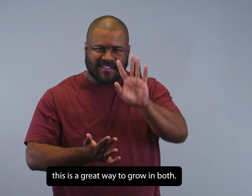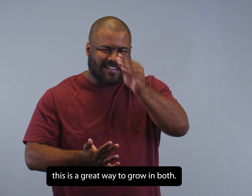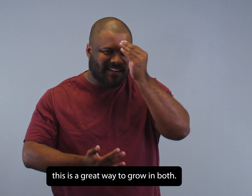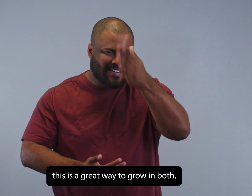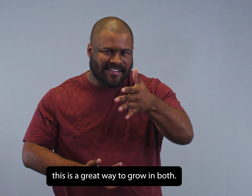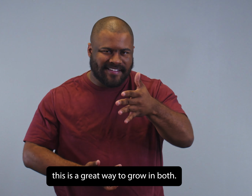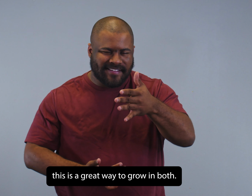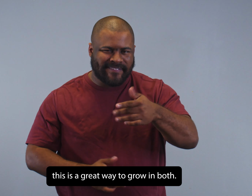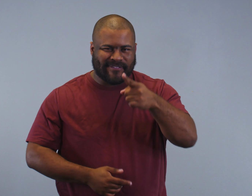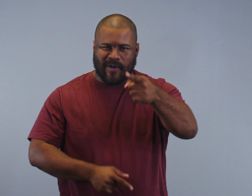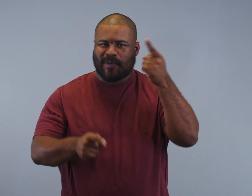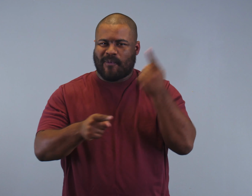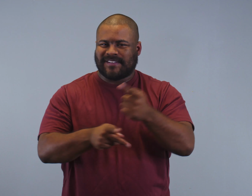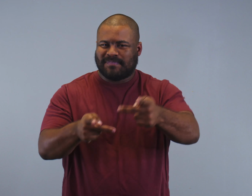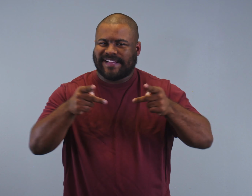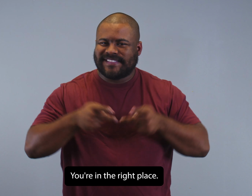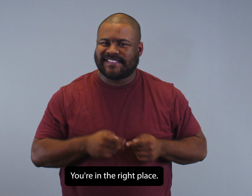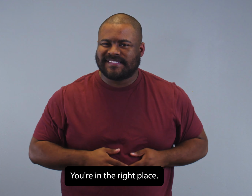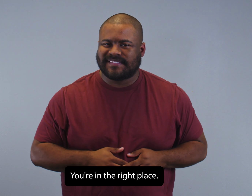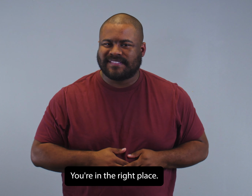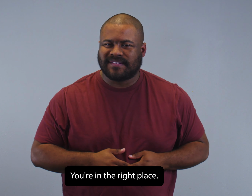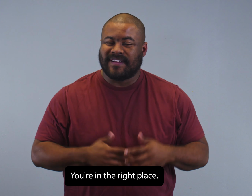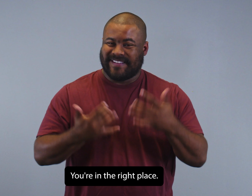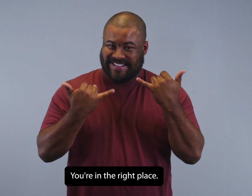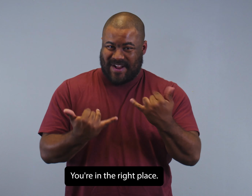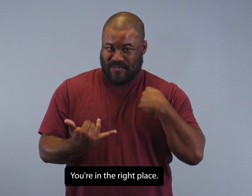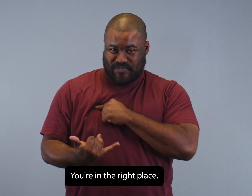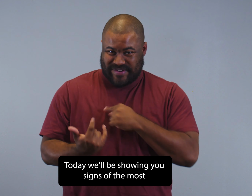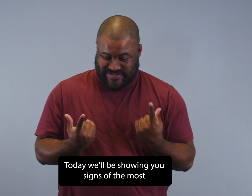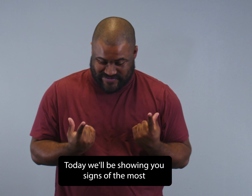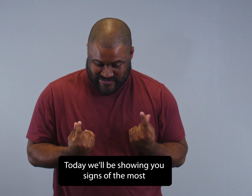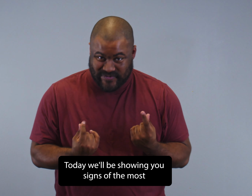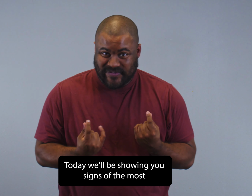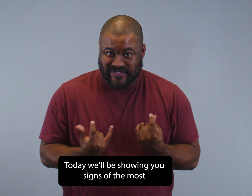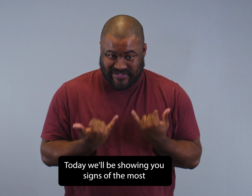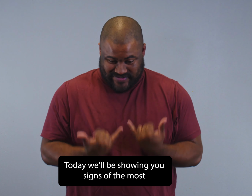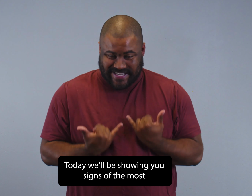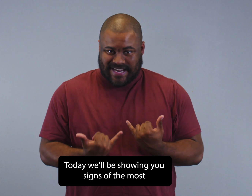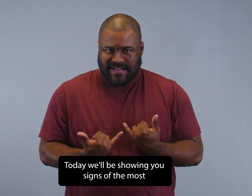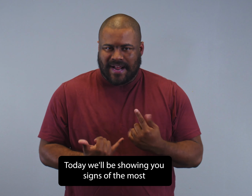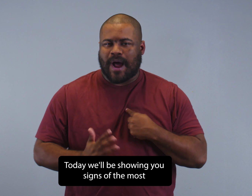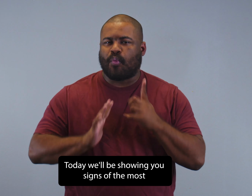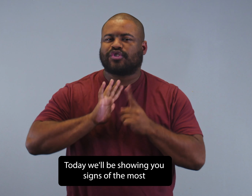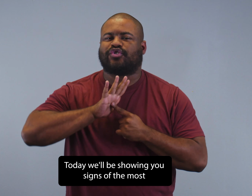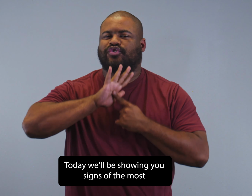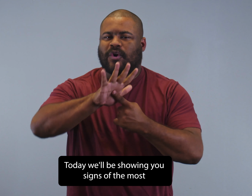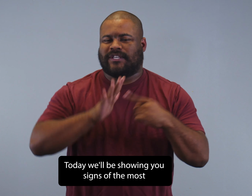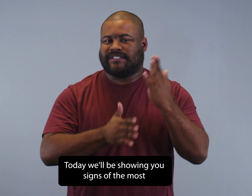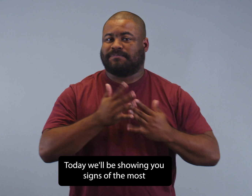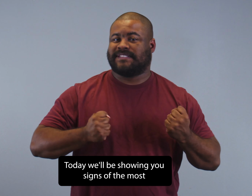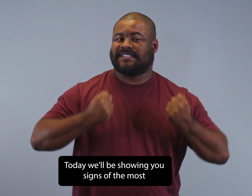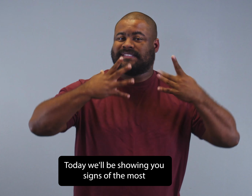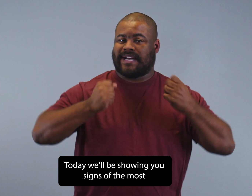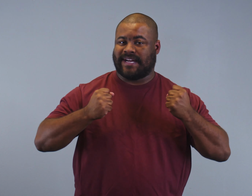in both. You're in the right place. Today, we'll be showing you signs of the most